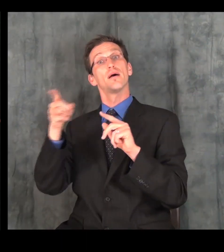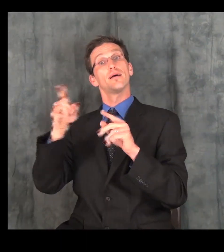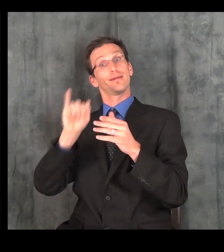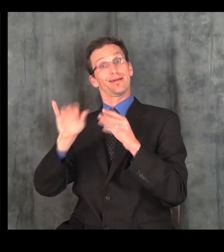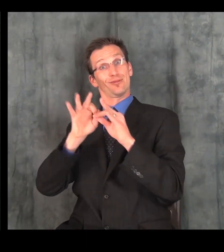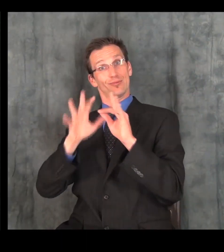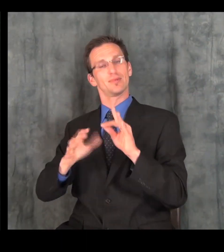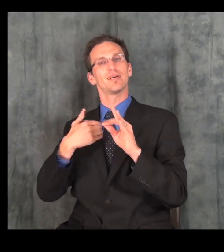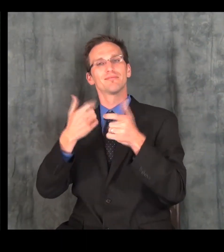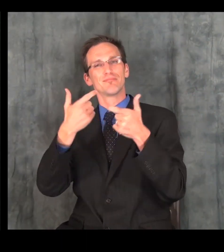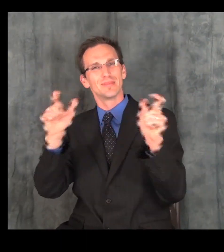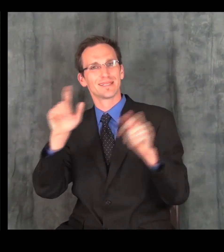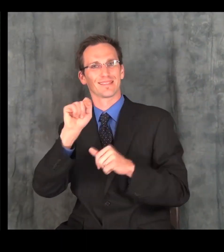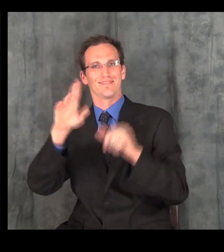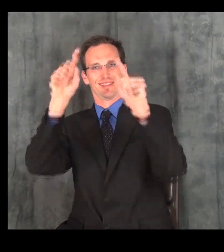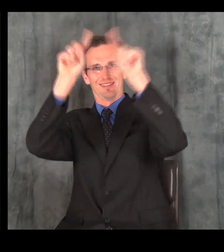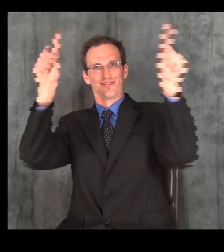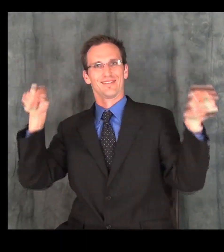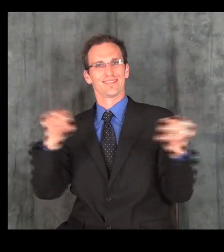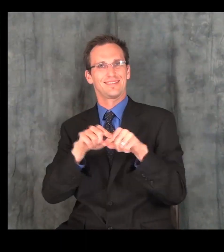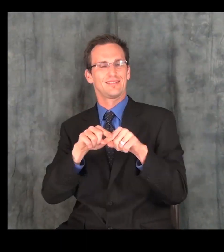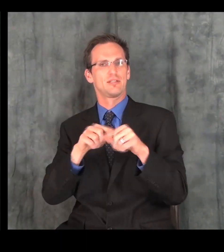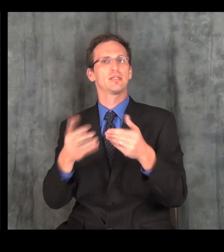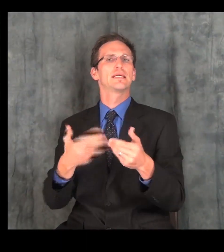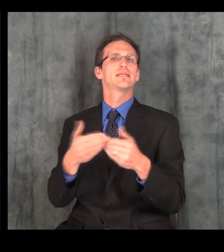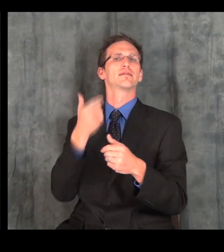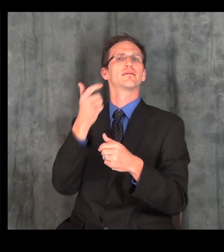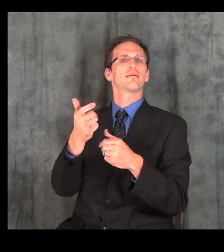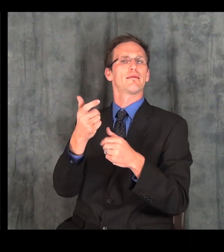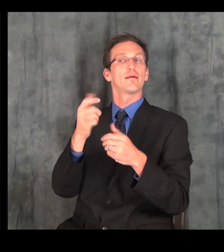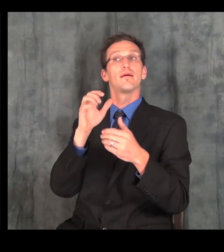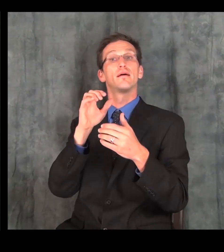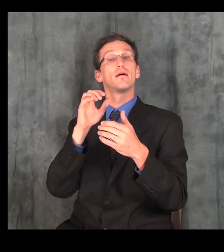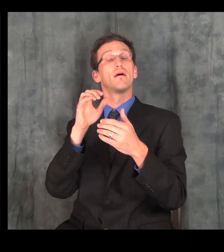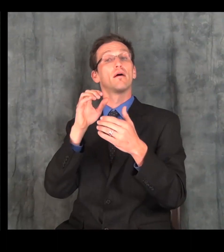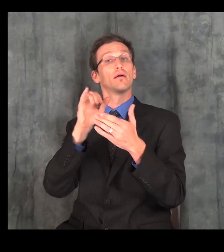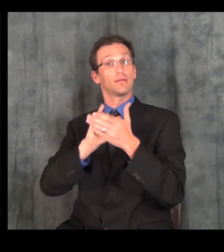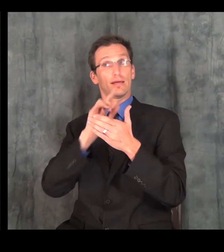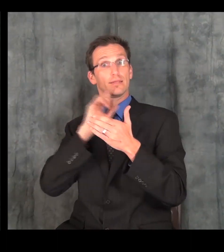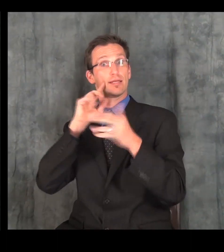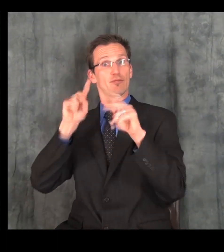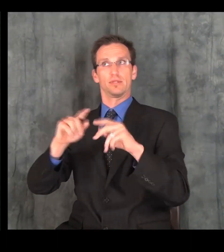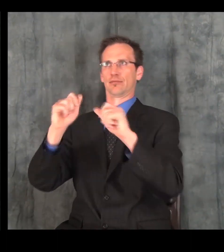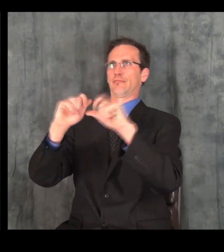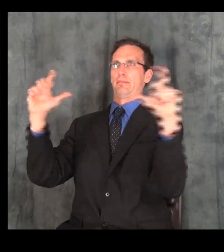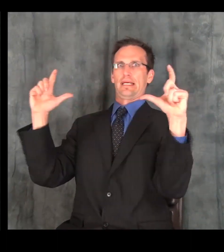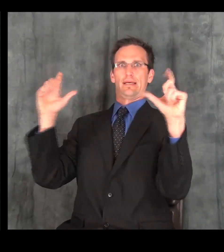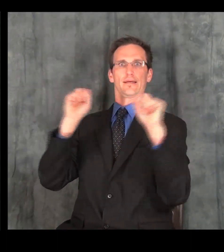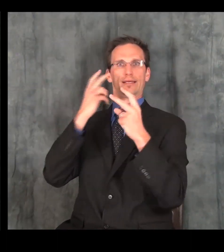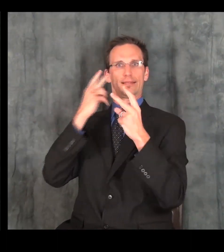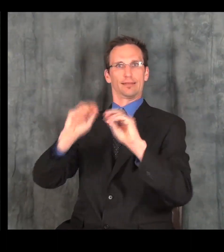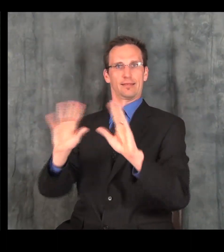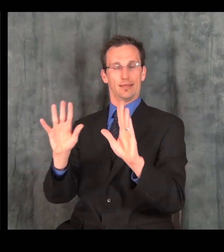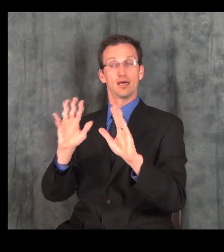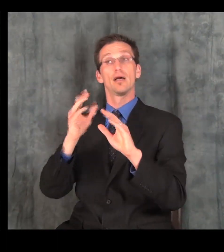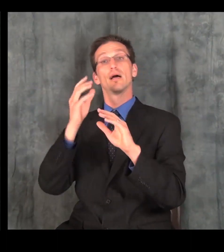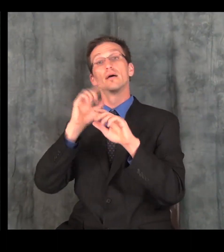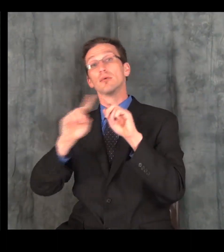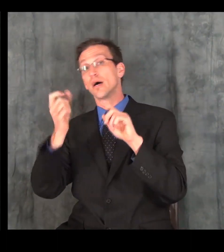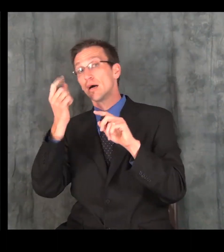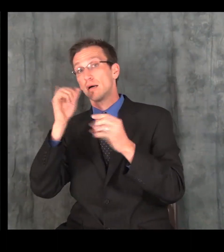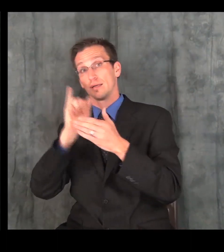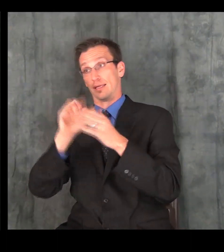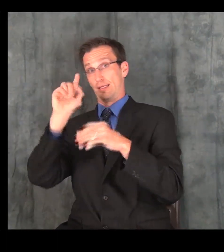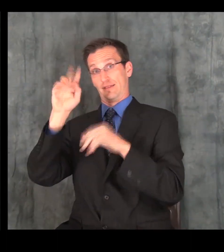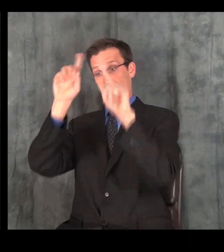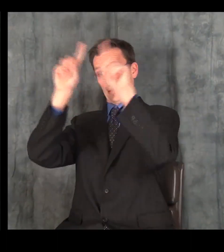a large plasma screen. The deaf person was actually quite large, but because the screen was divided into 4, she could